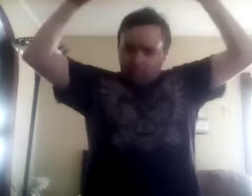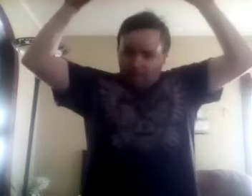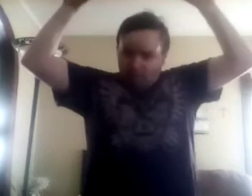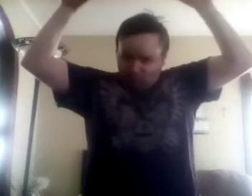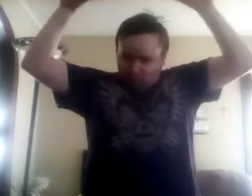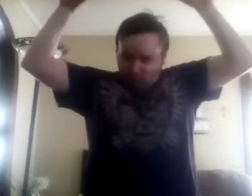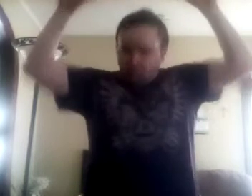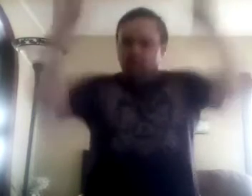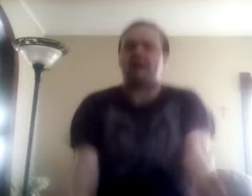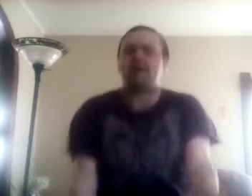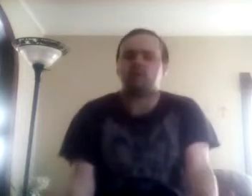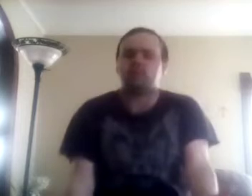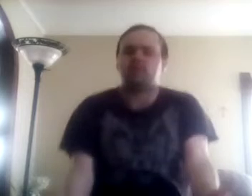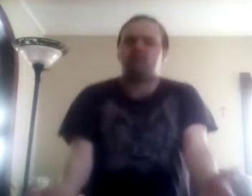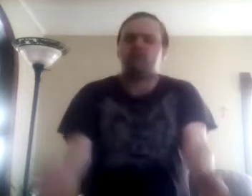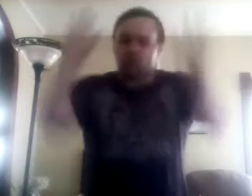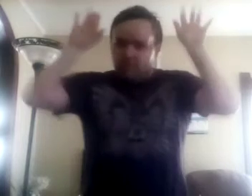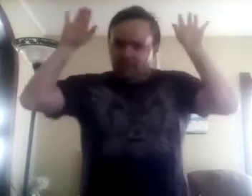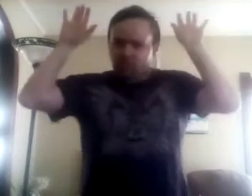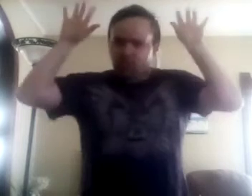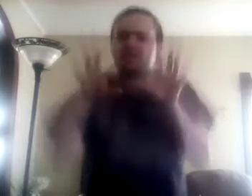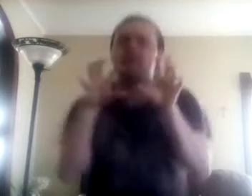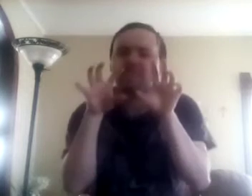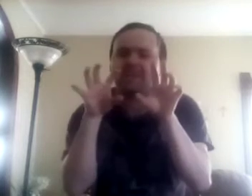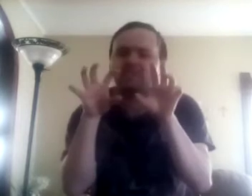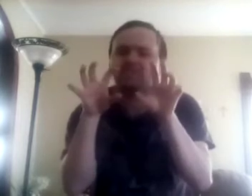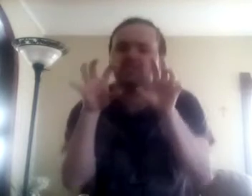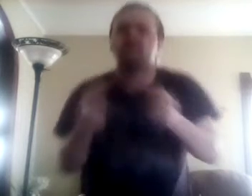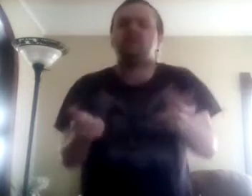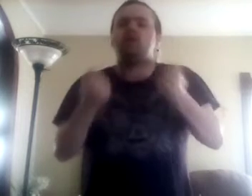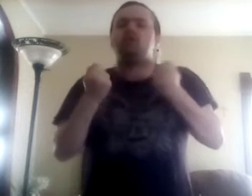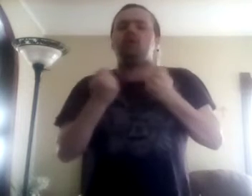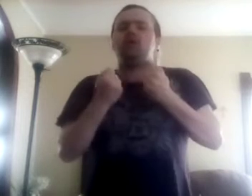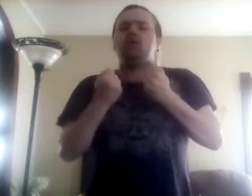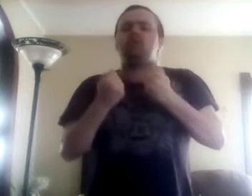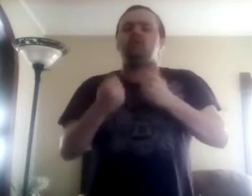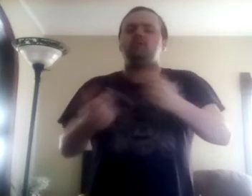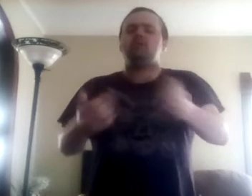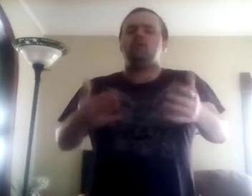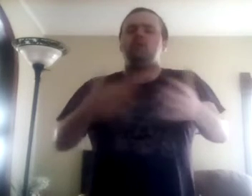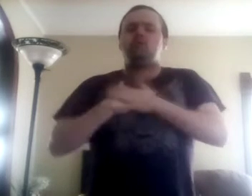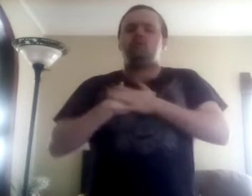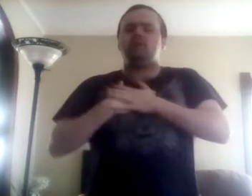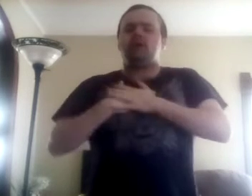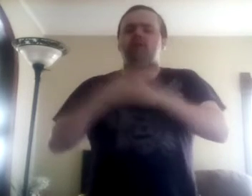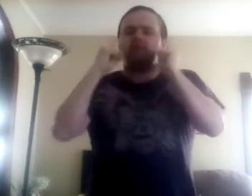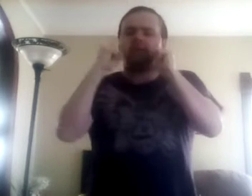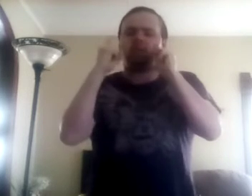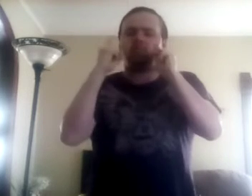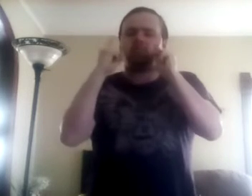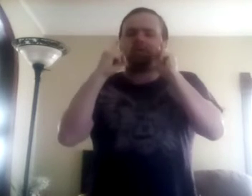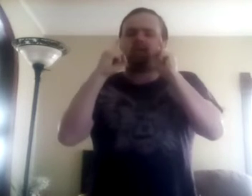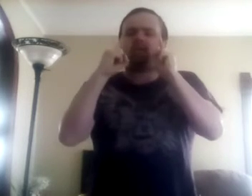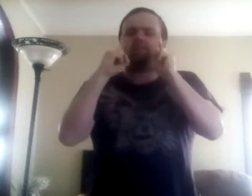birth, for the burning, for goodness, for evilness. For all of them, we love Him, He love